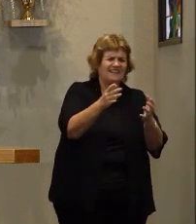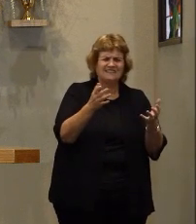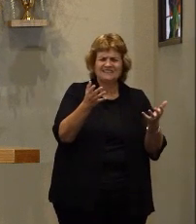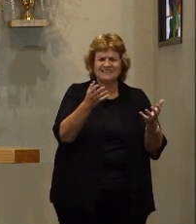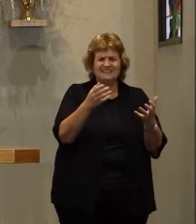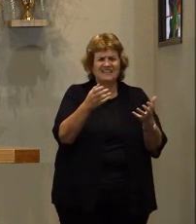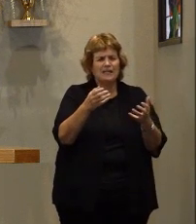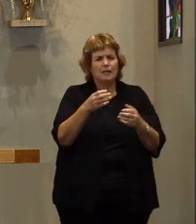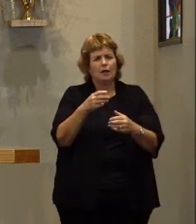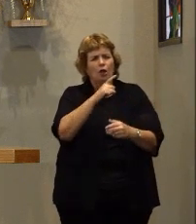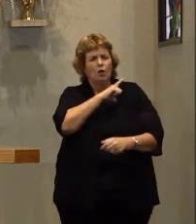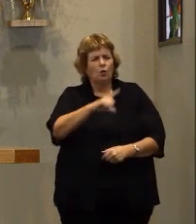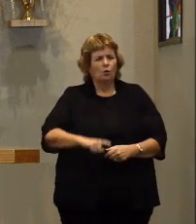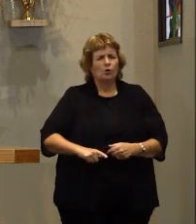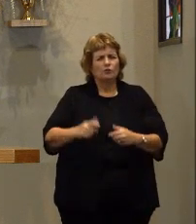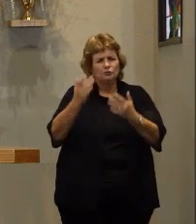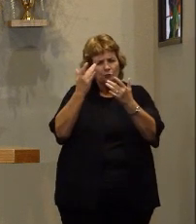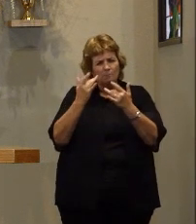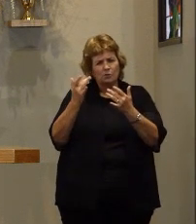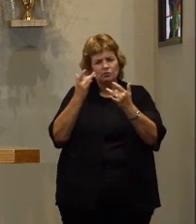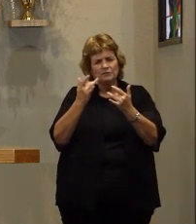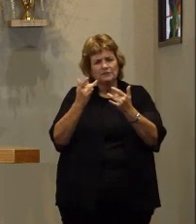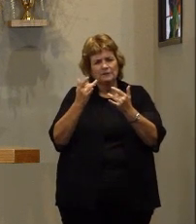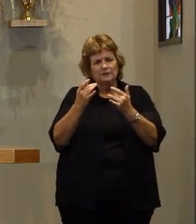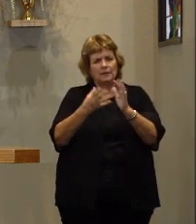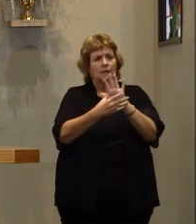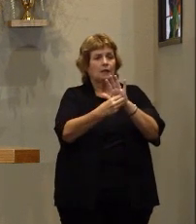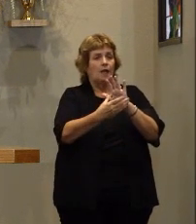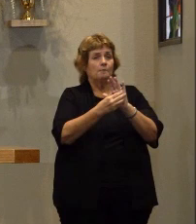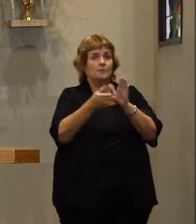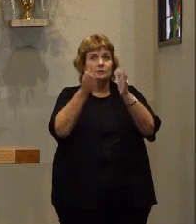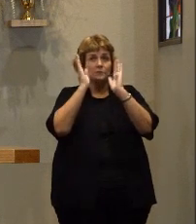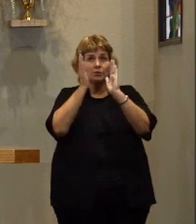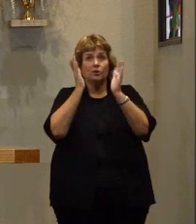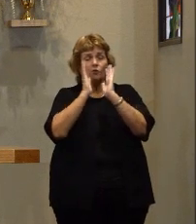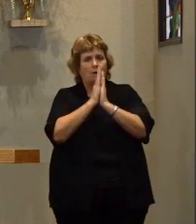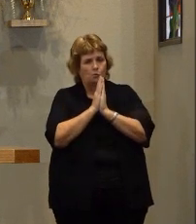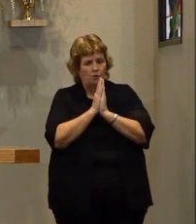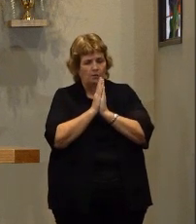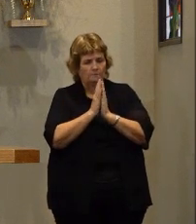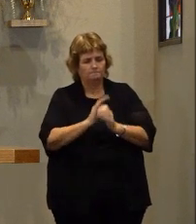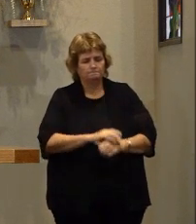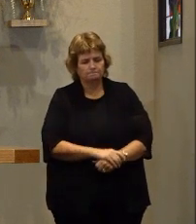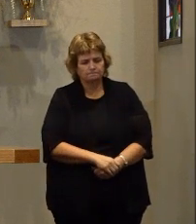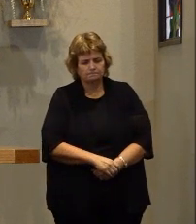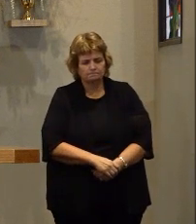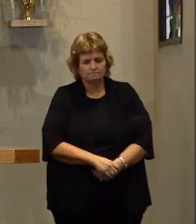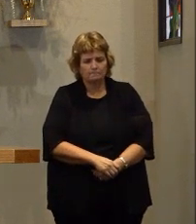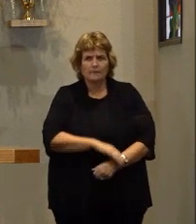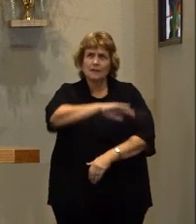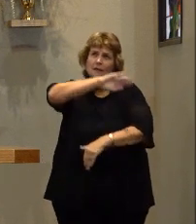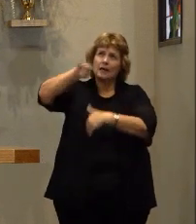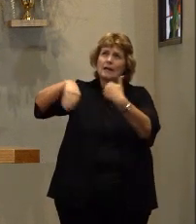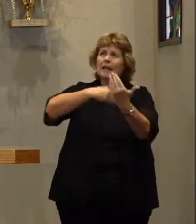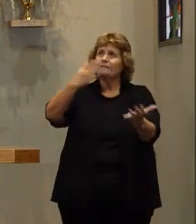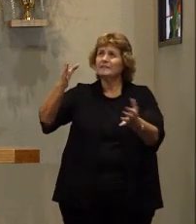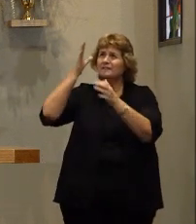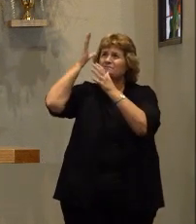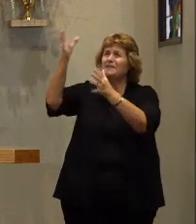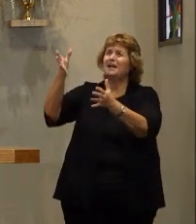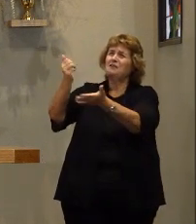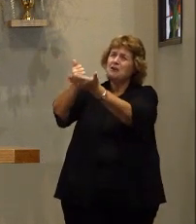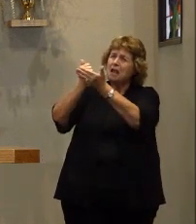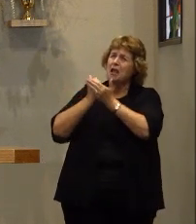mercy, hear our prayer. Heavenly Father, deliver us from pandemic